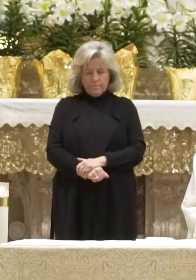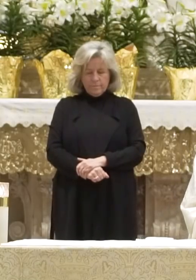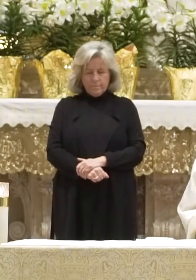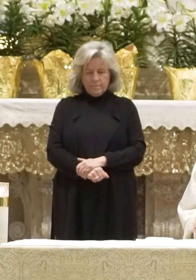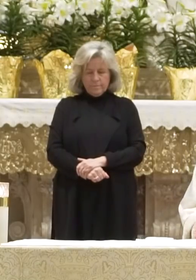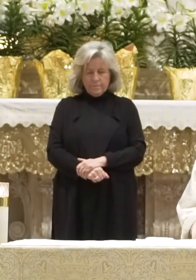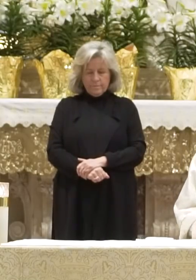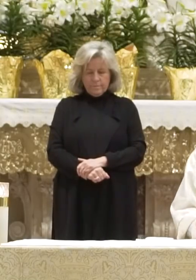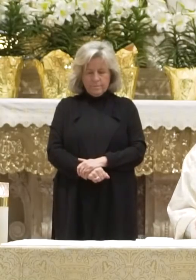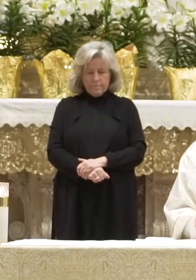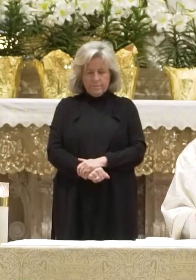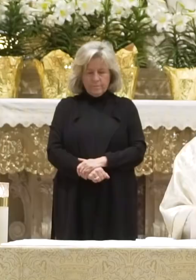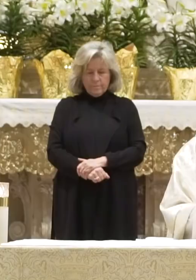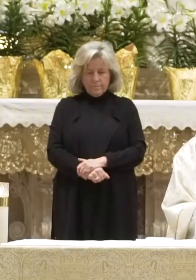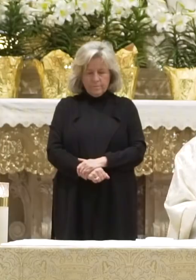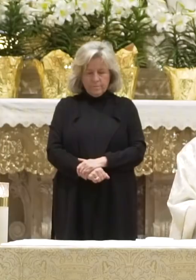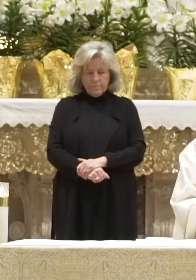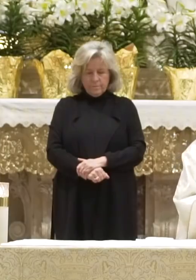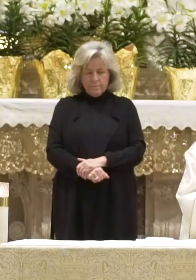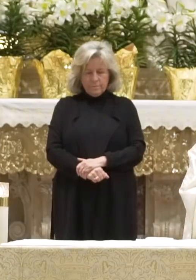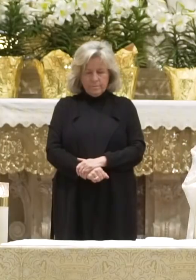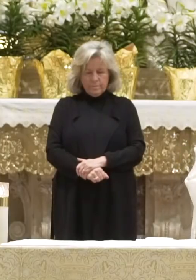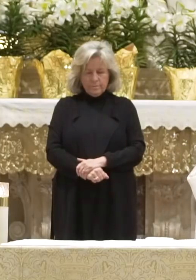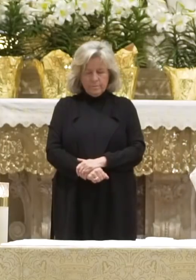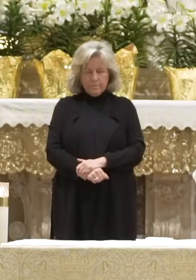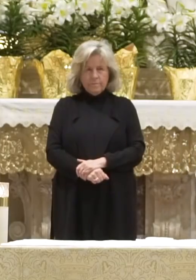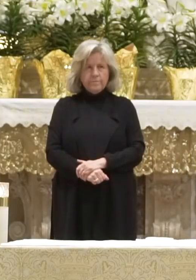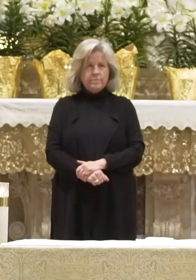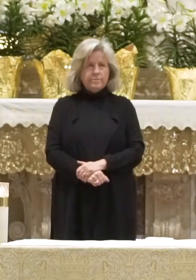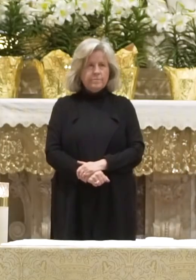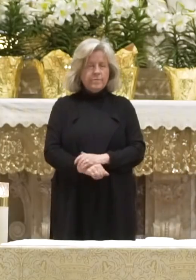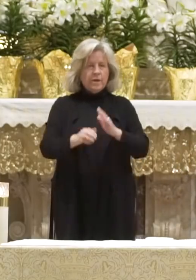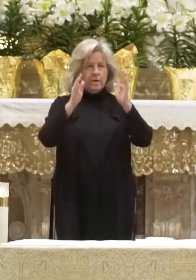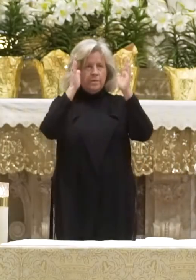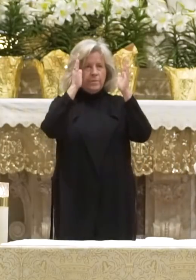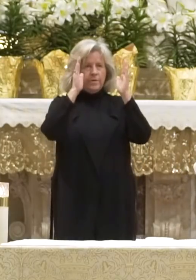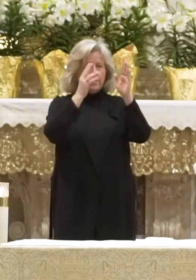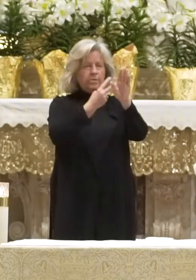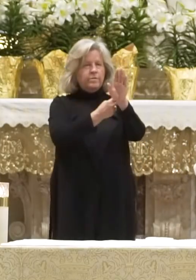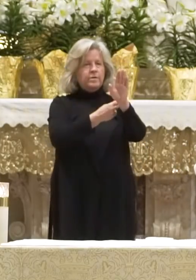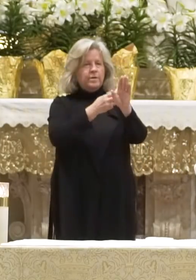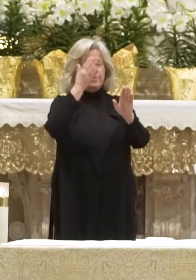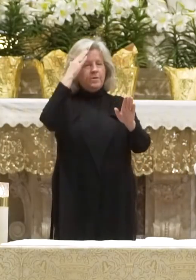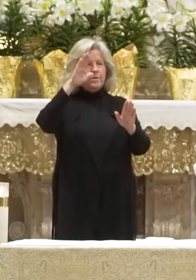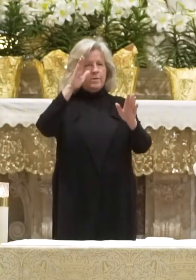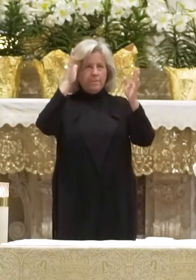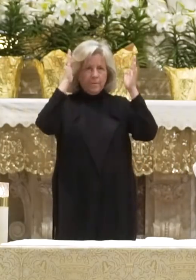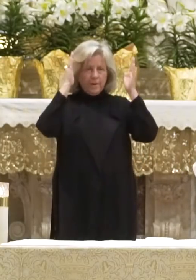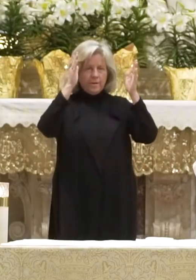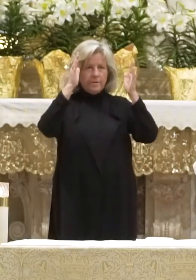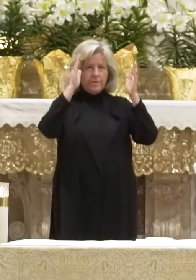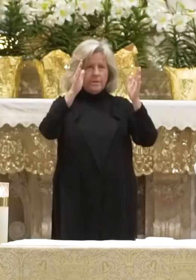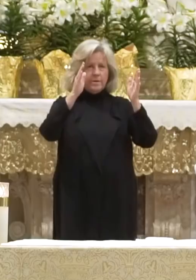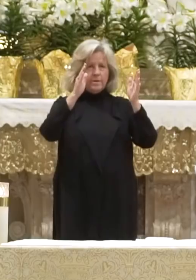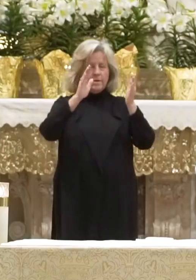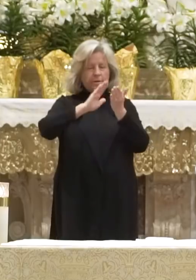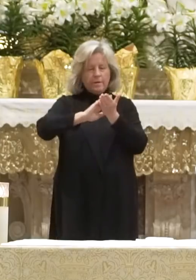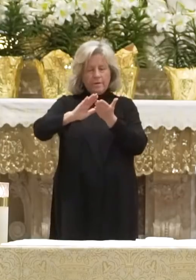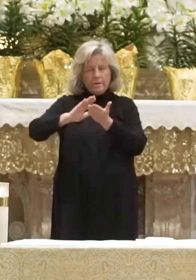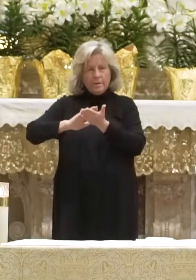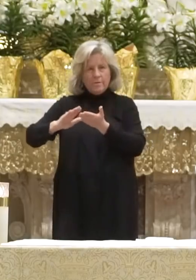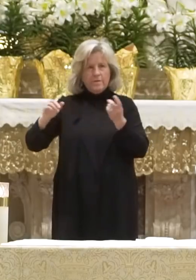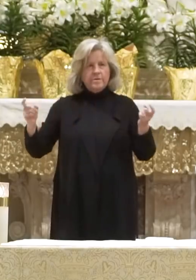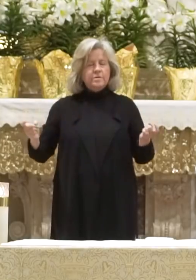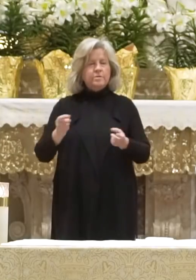Behold the Lamb of God. Behold him who takes away the sins of the